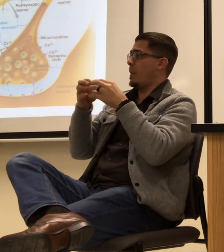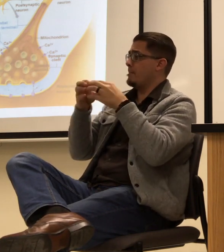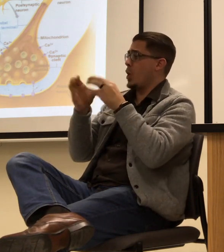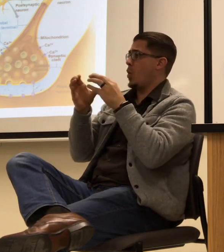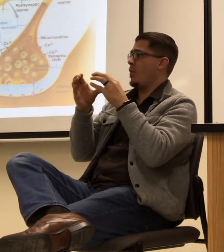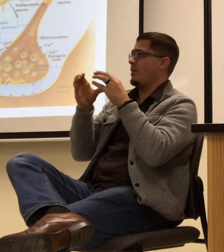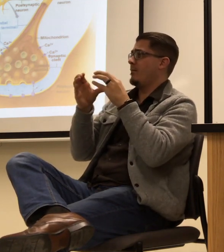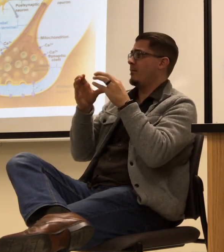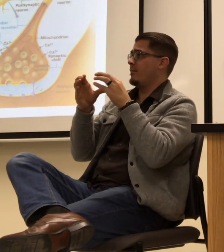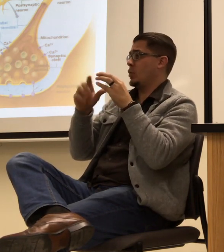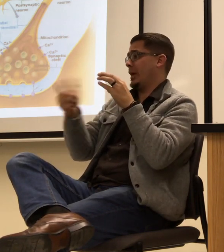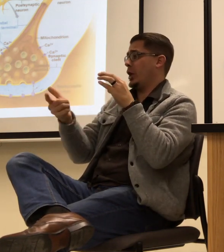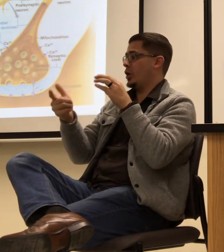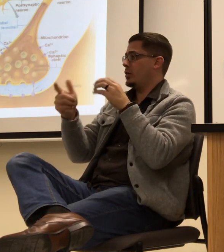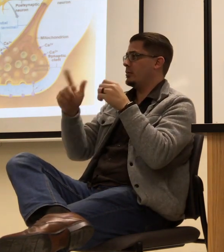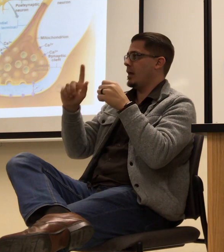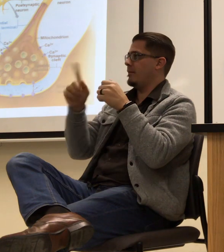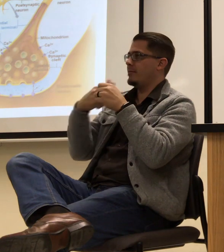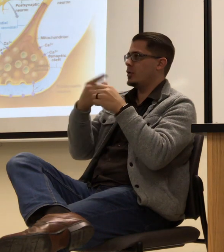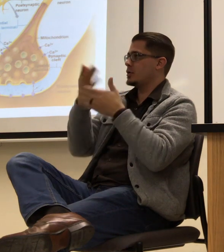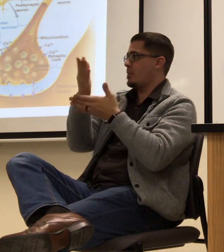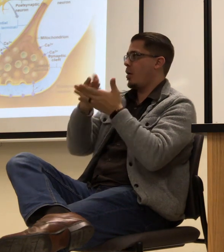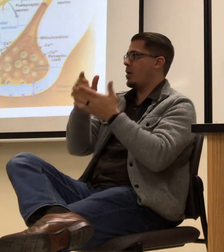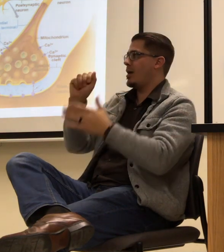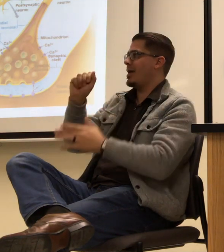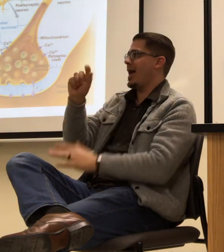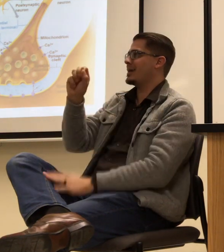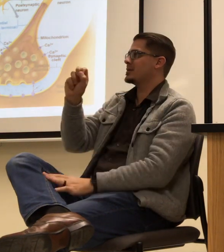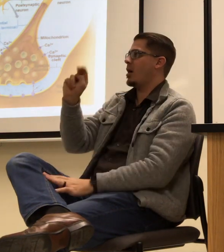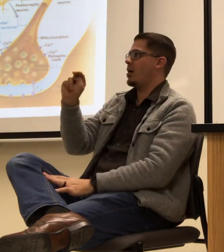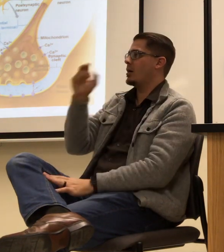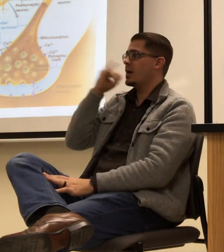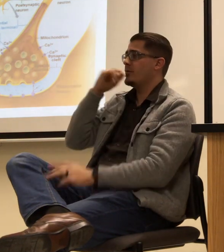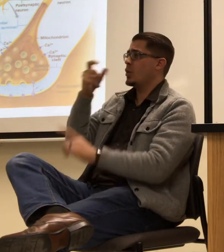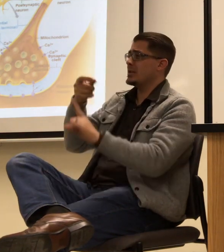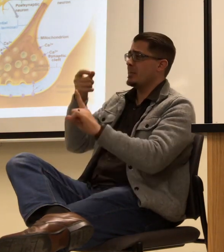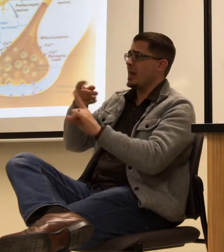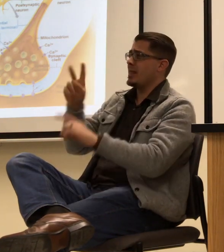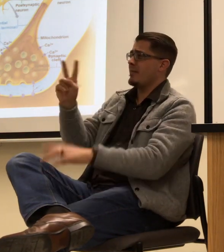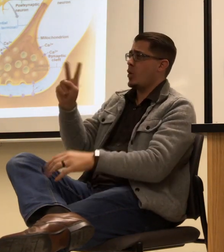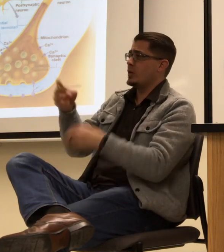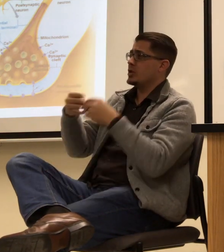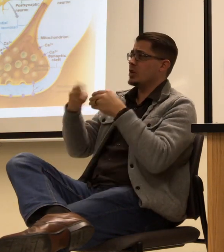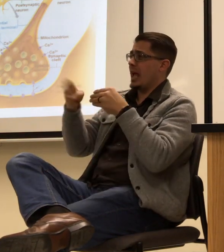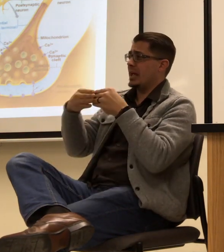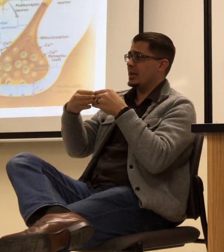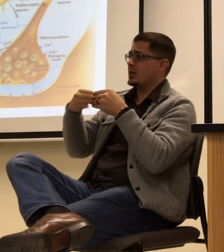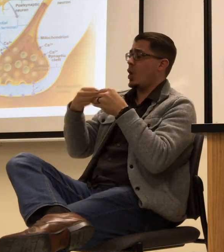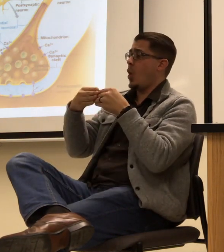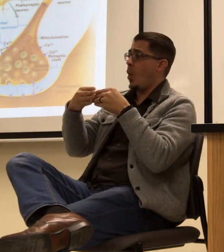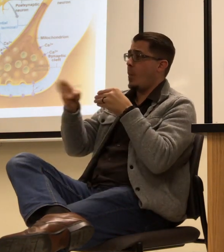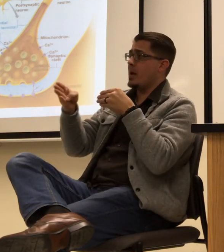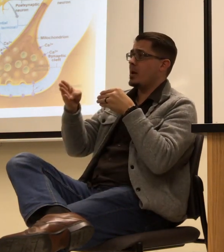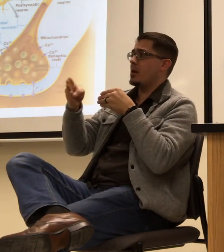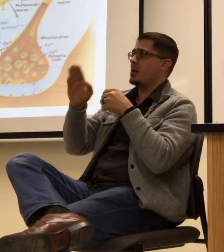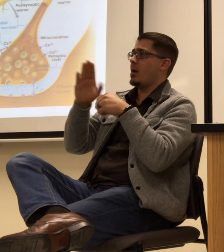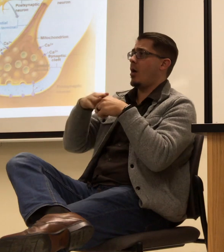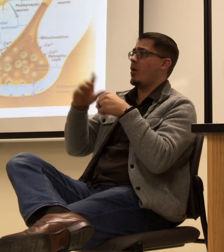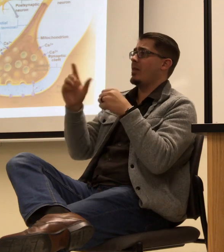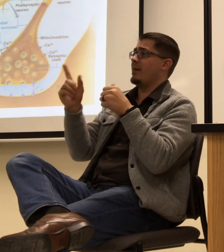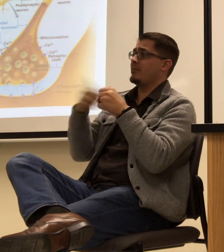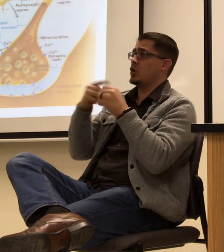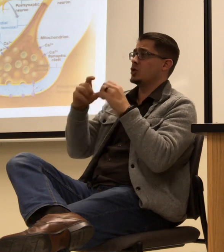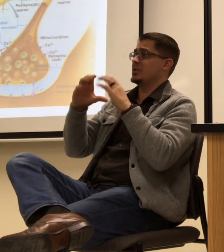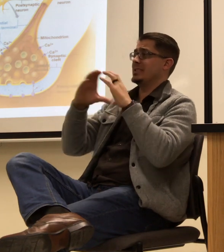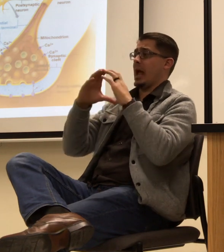move here, the first segment of the axon, if you can stimulate those voltage-gated channels to open on this first